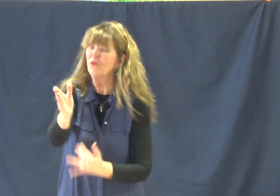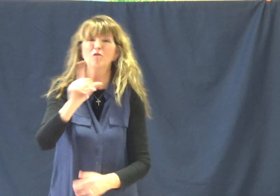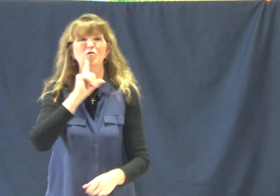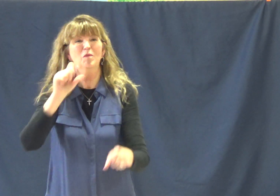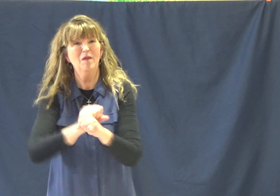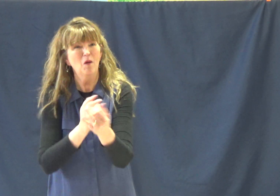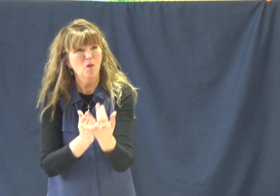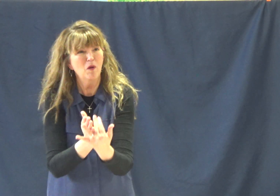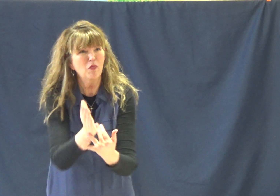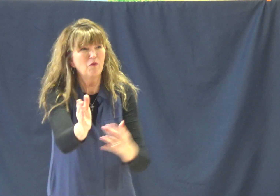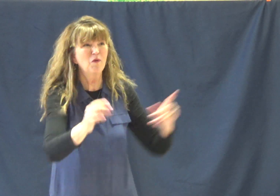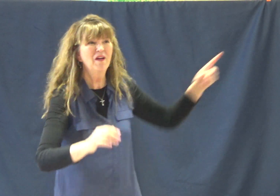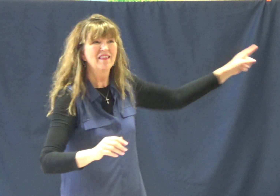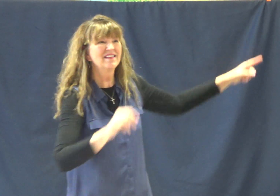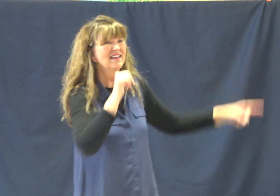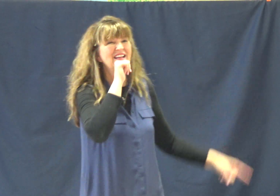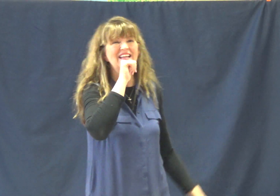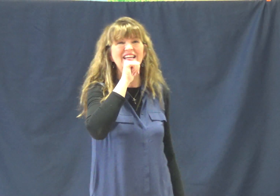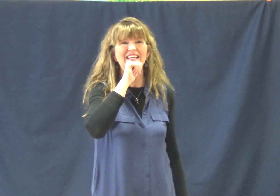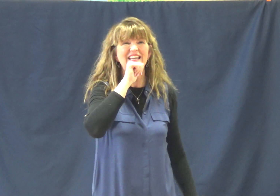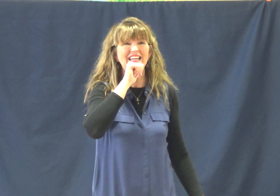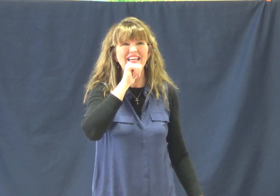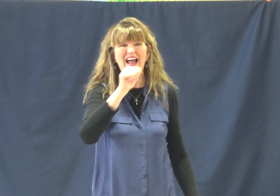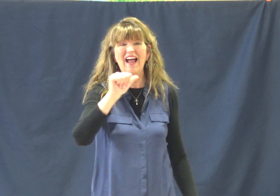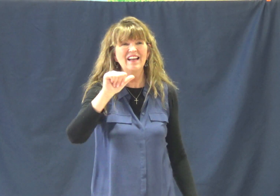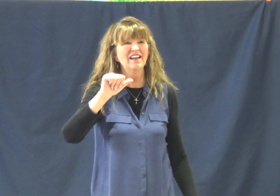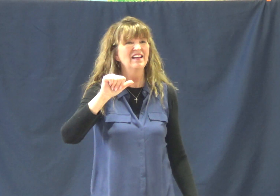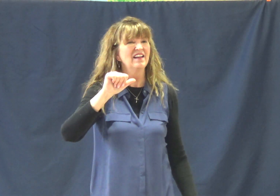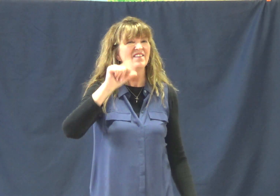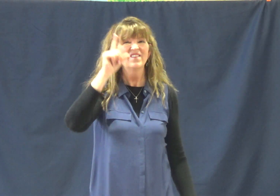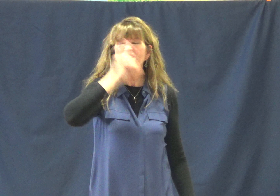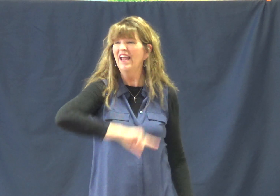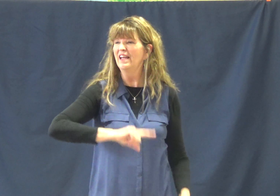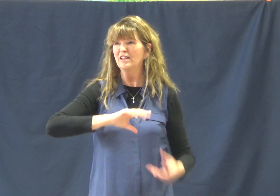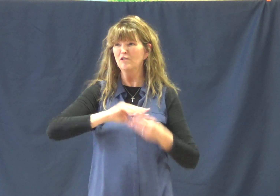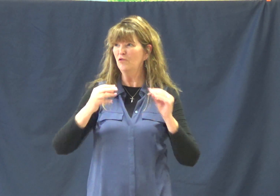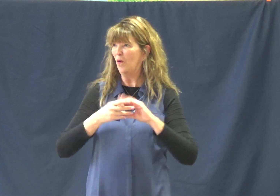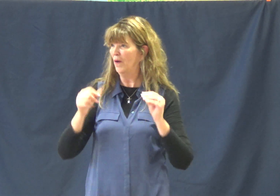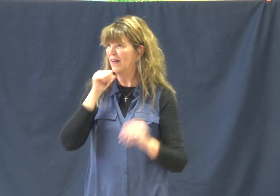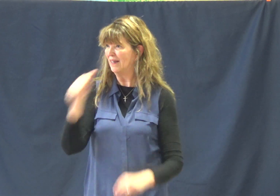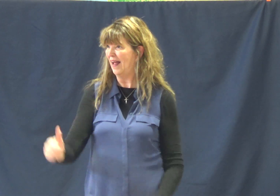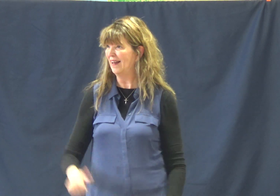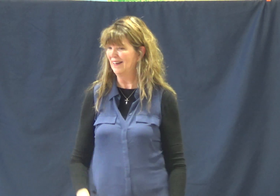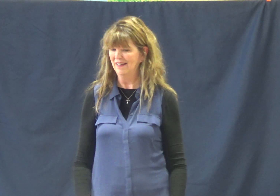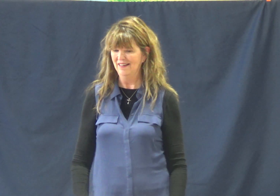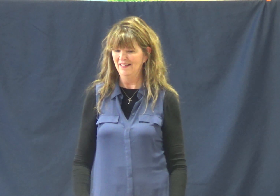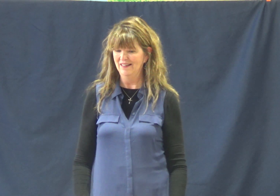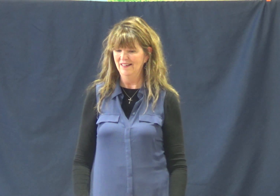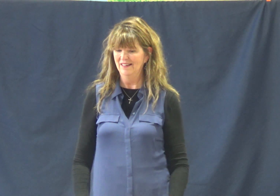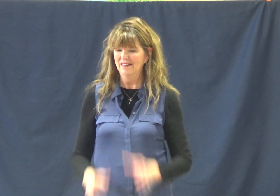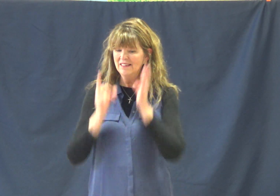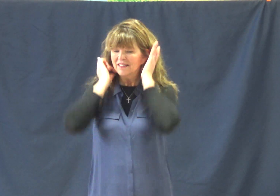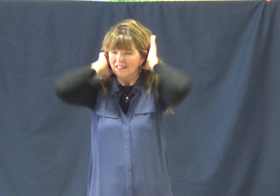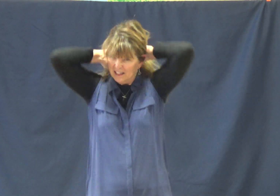Paul went through what he's talking about here. It's not a fake story. It's not.